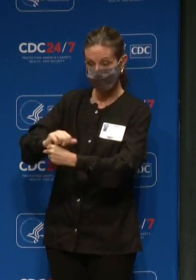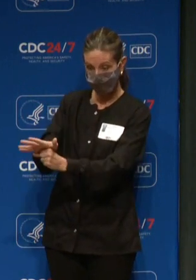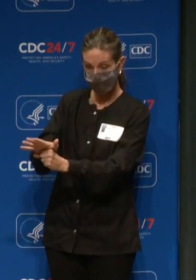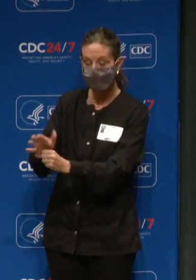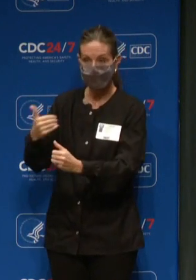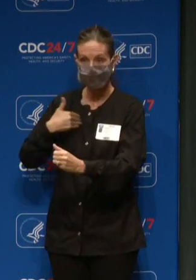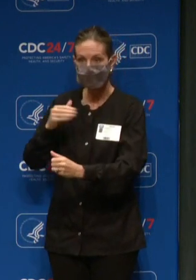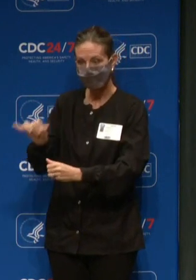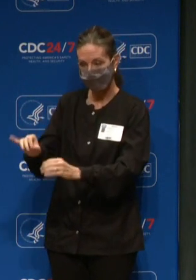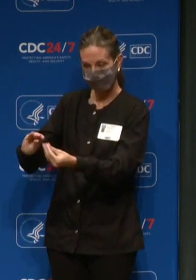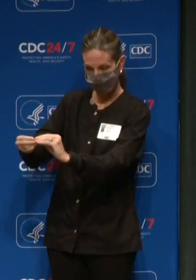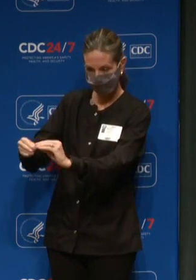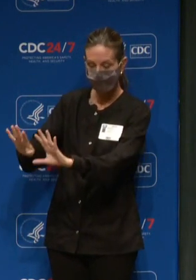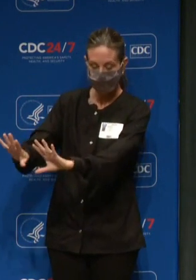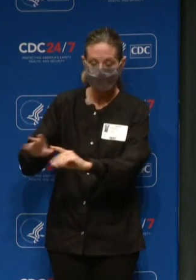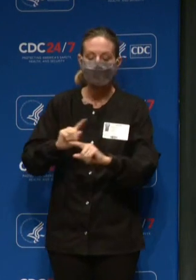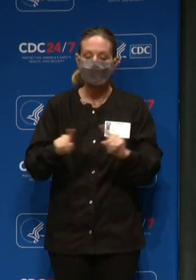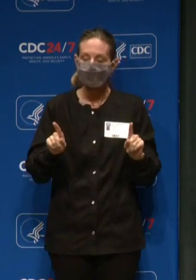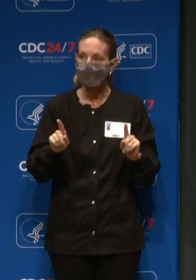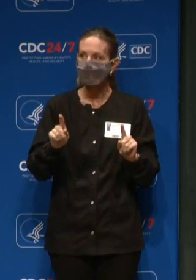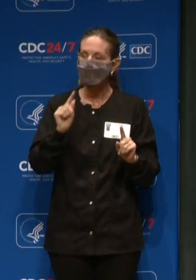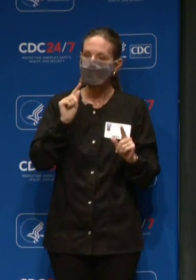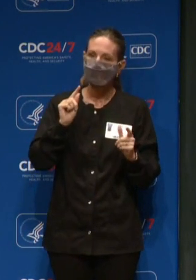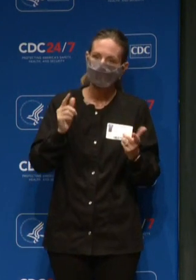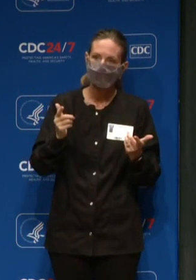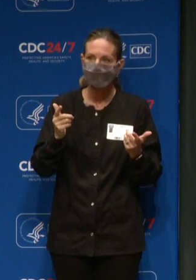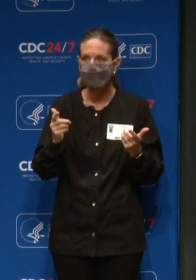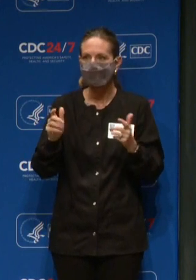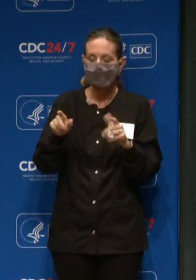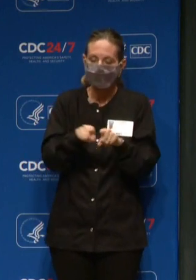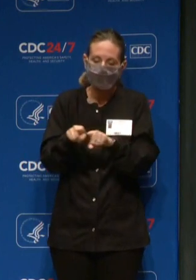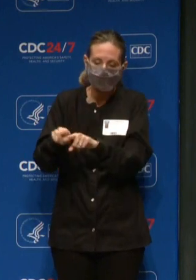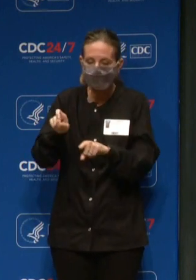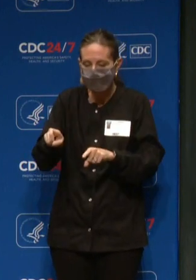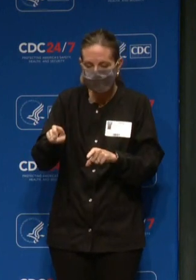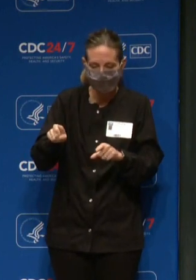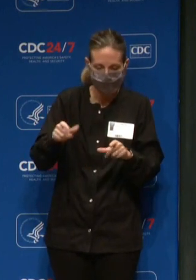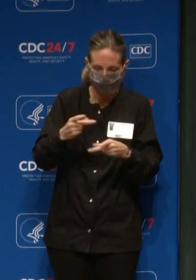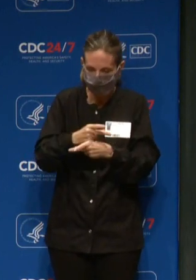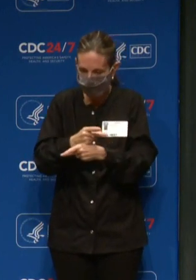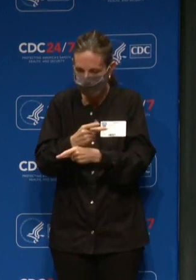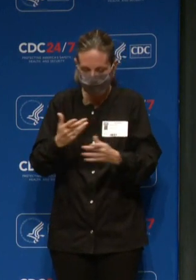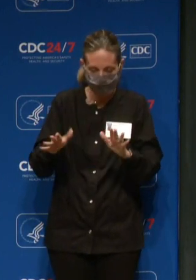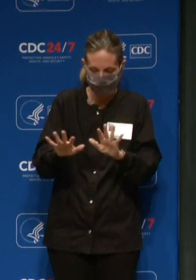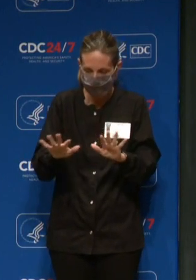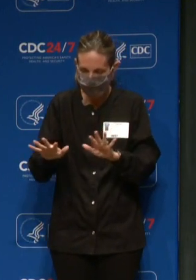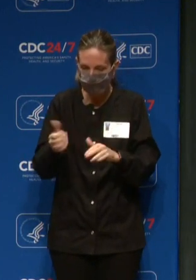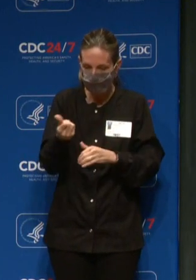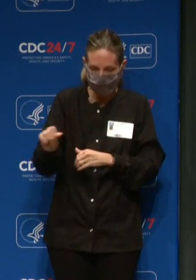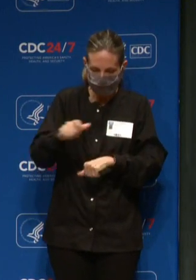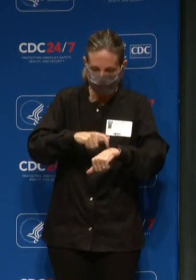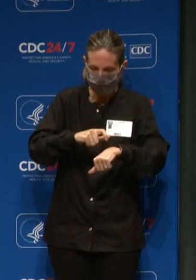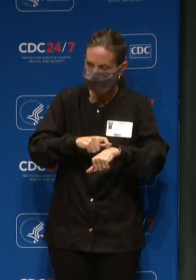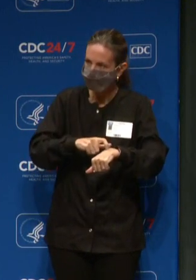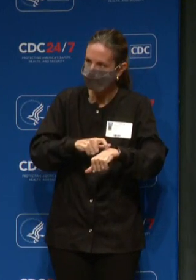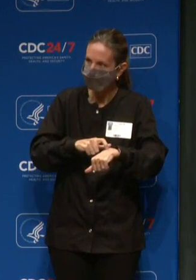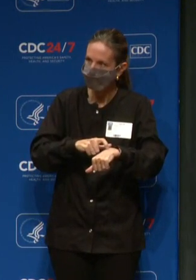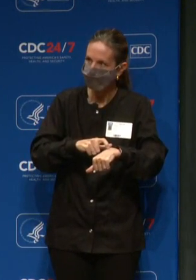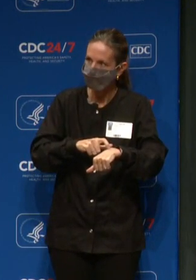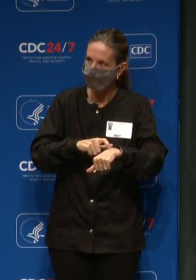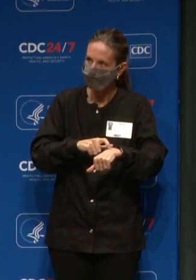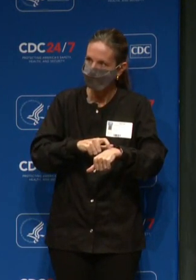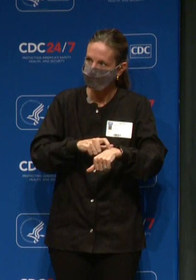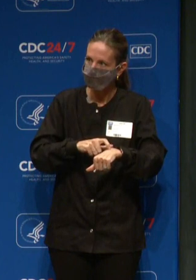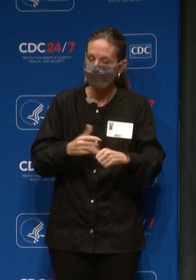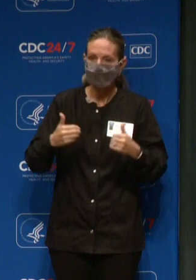to that. There is the average life expectancies. We know that at any time, there's a certain amount of